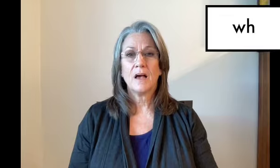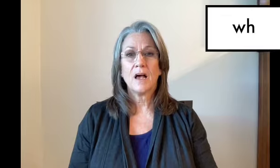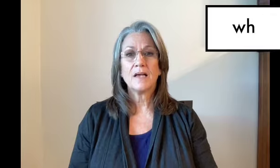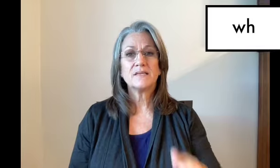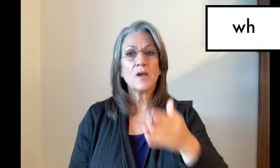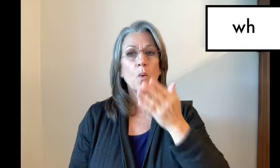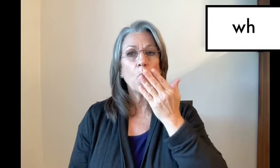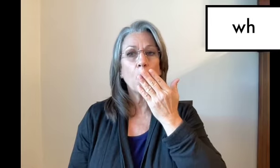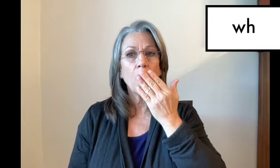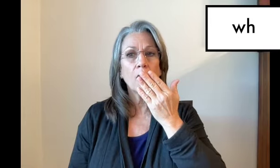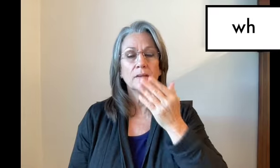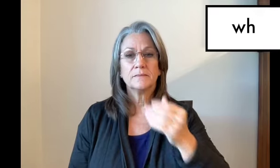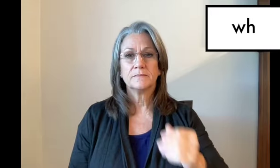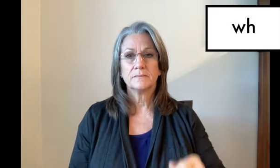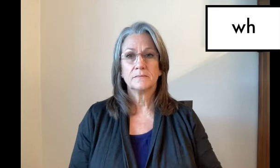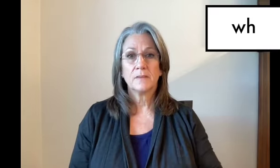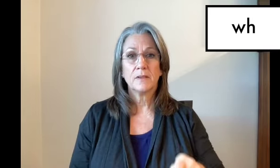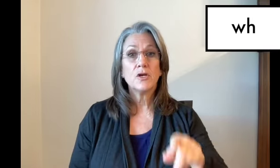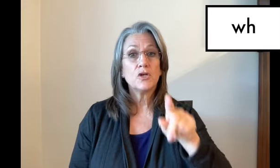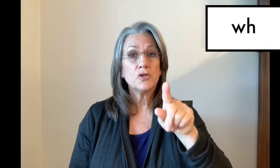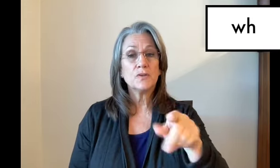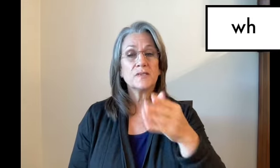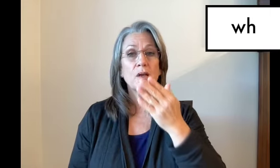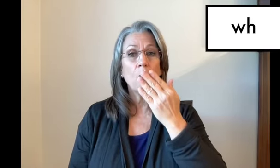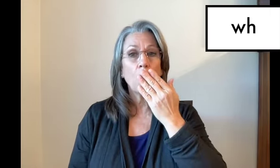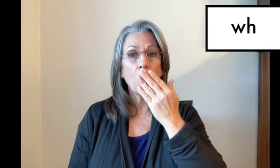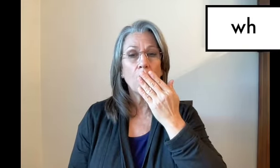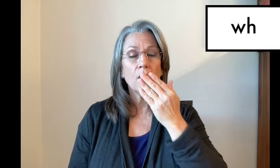I say wh. You say wh.